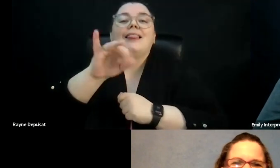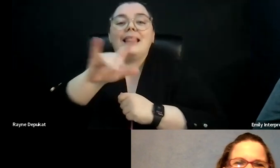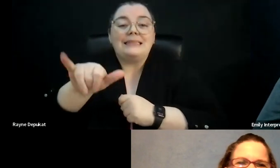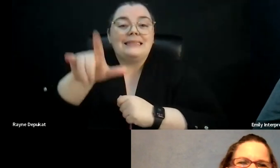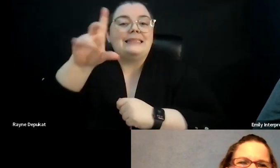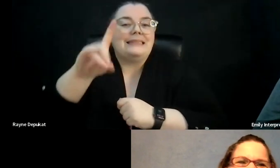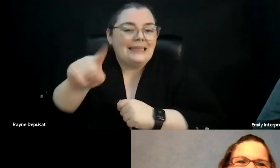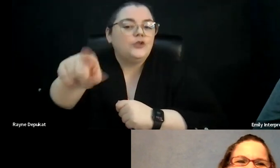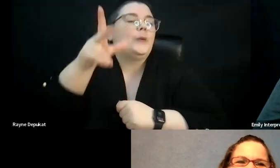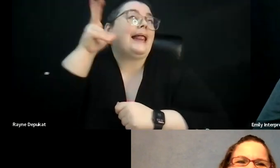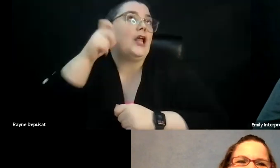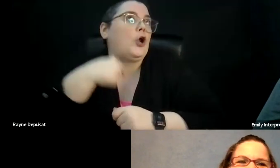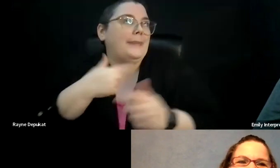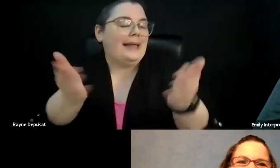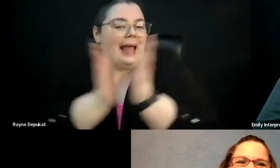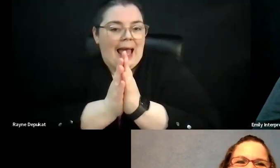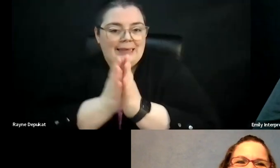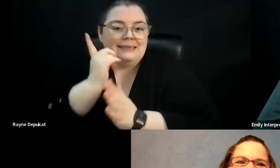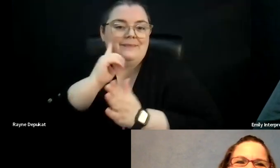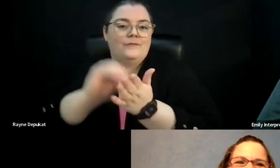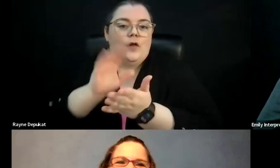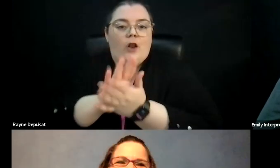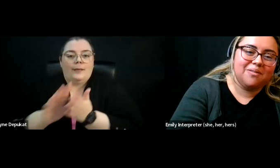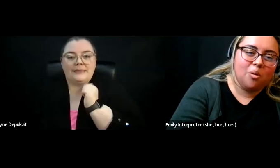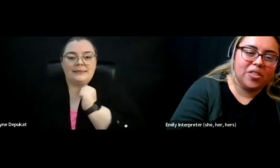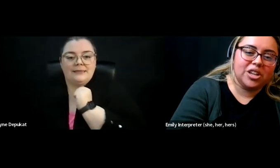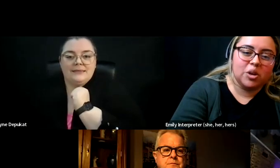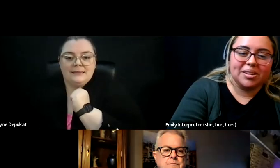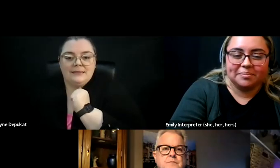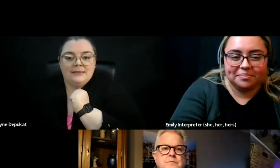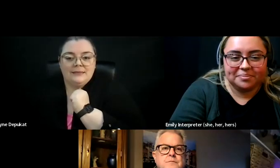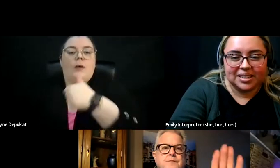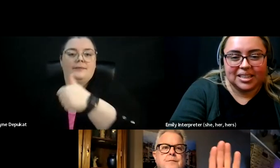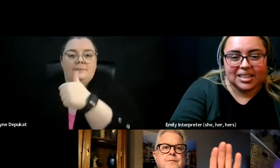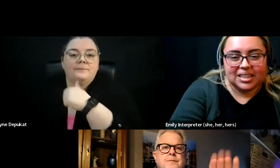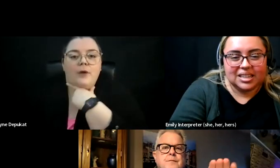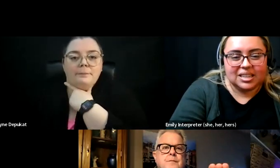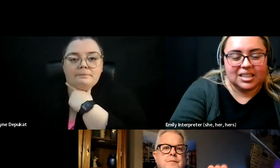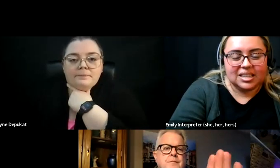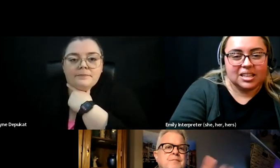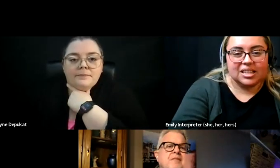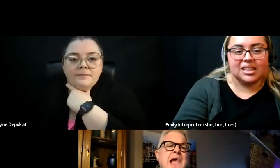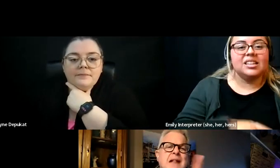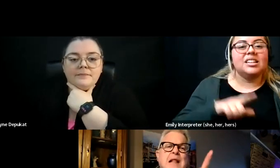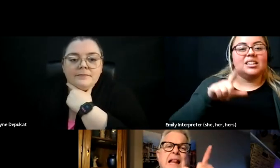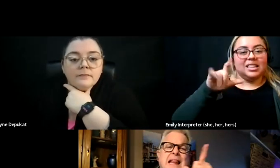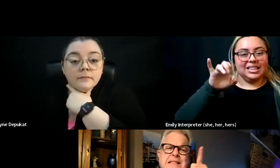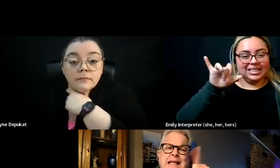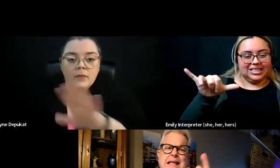forget. I said, Lindsay, did you hear me ask for the document? Nope, I can screen share if you'd like and